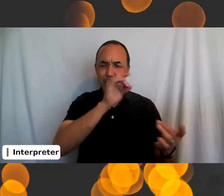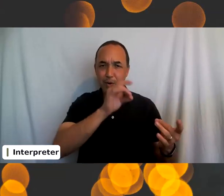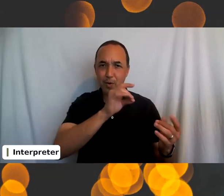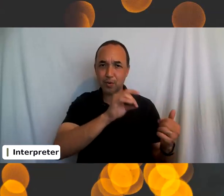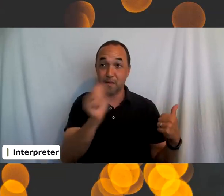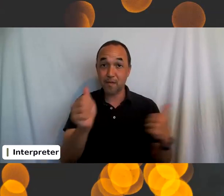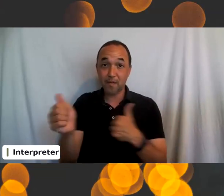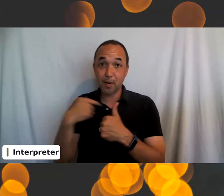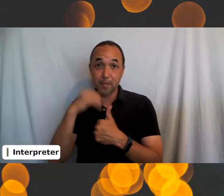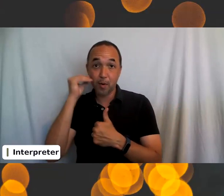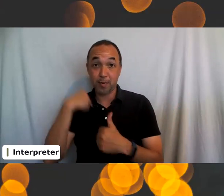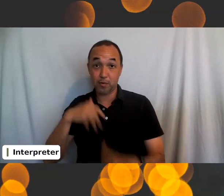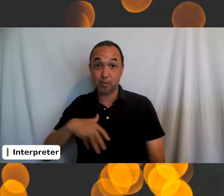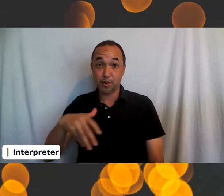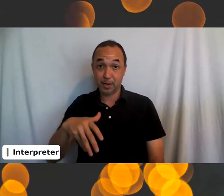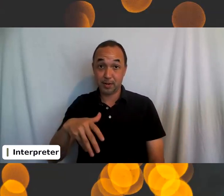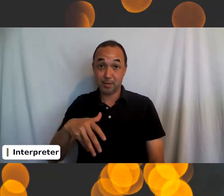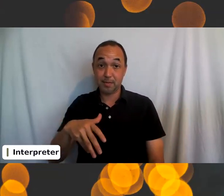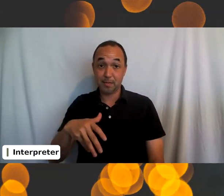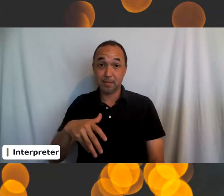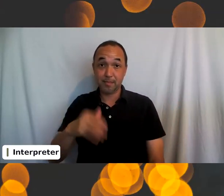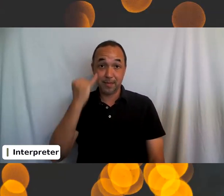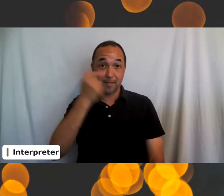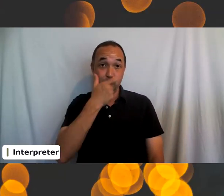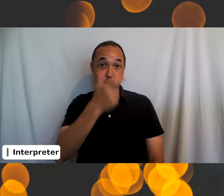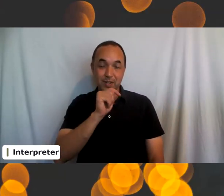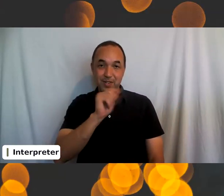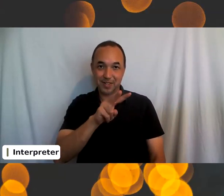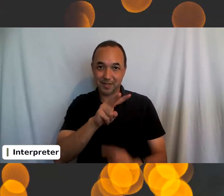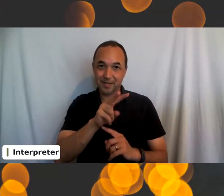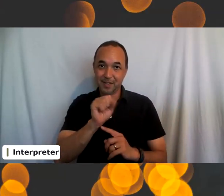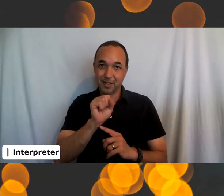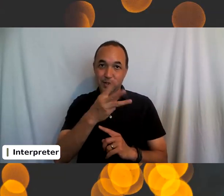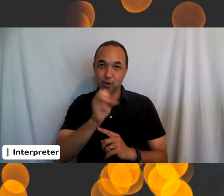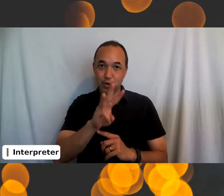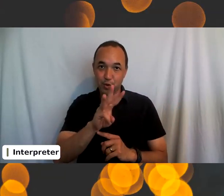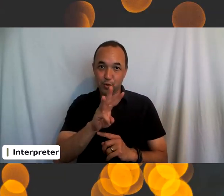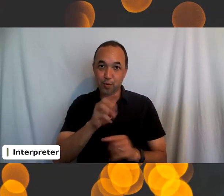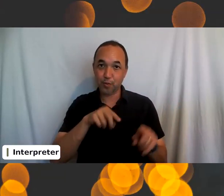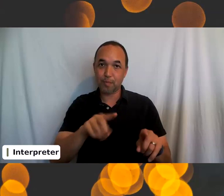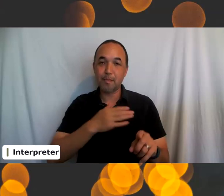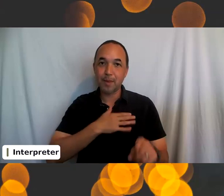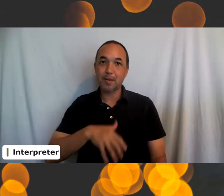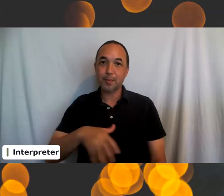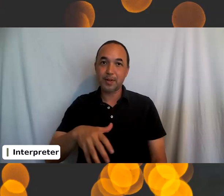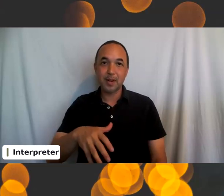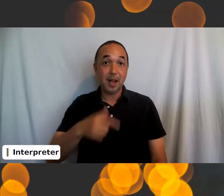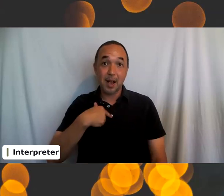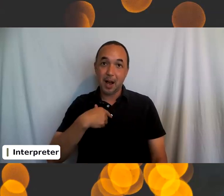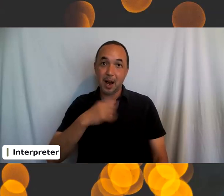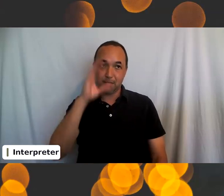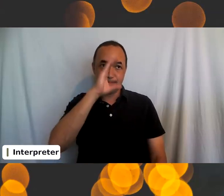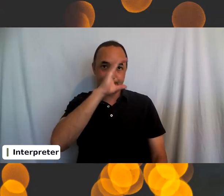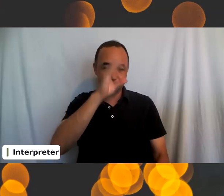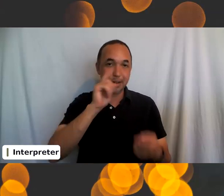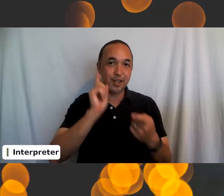at the time. If you watched Ghost Hunters when I was pregnant, I basically investigated until I was ready to let go into